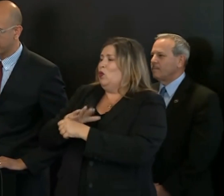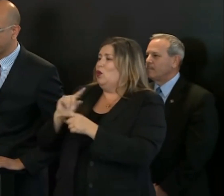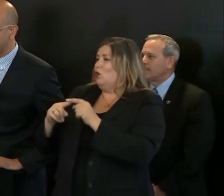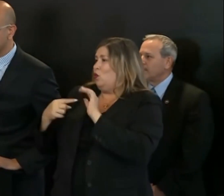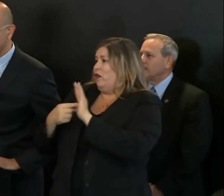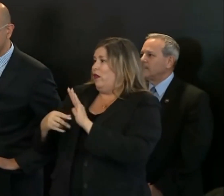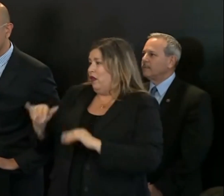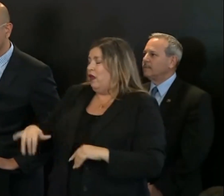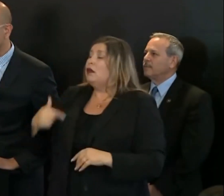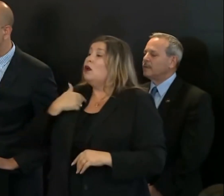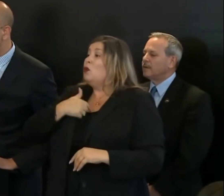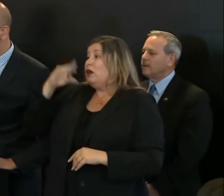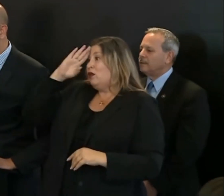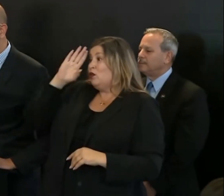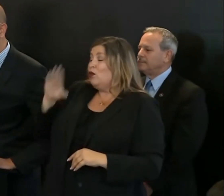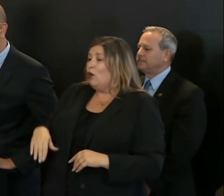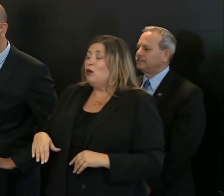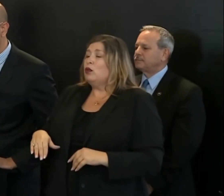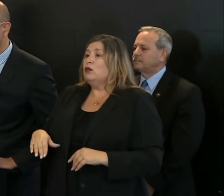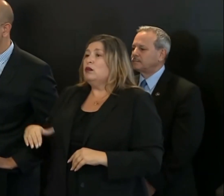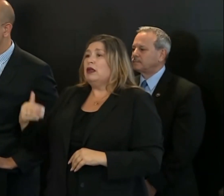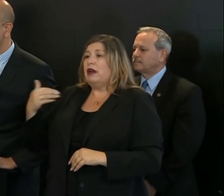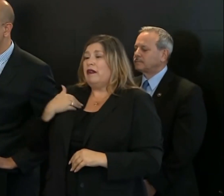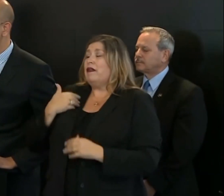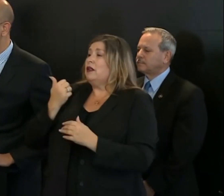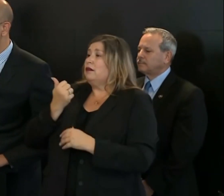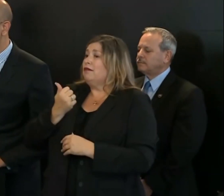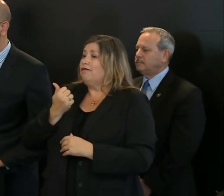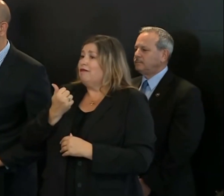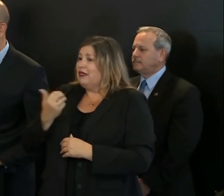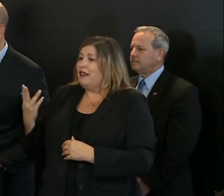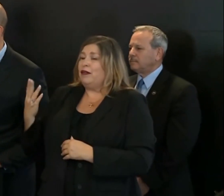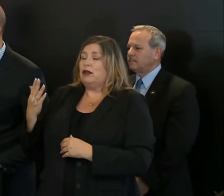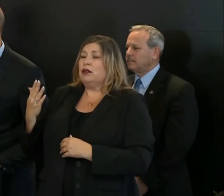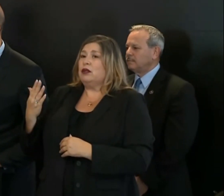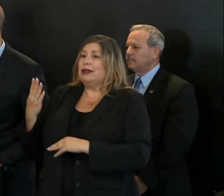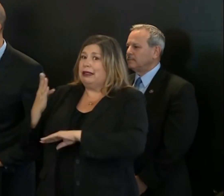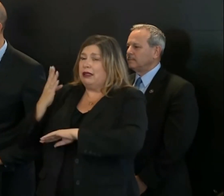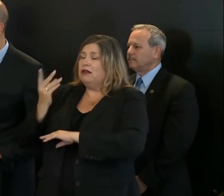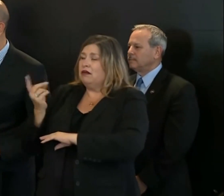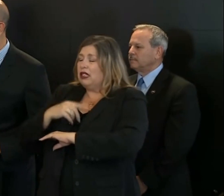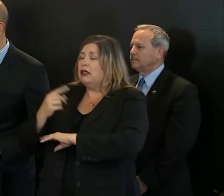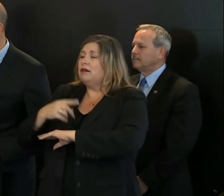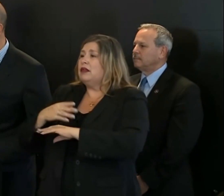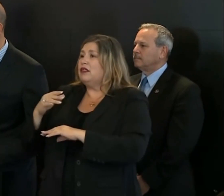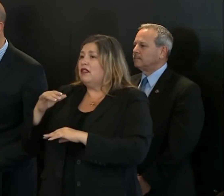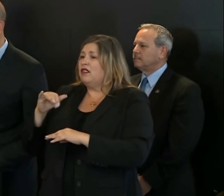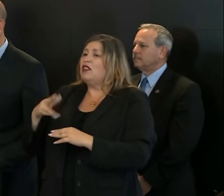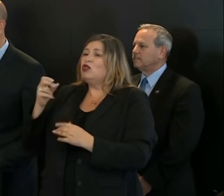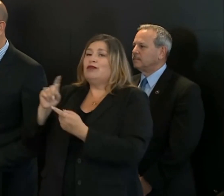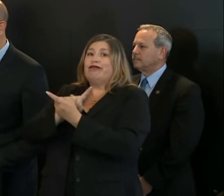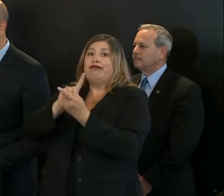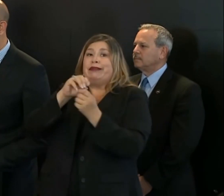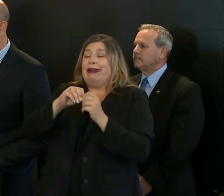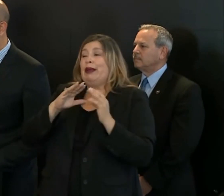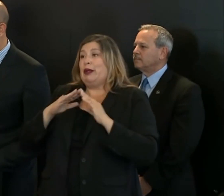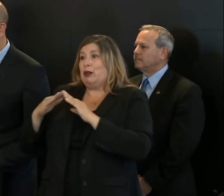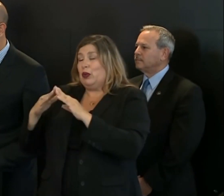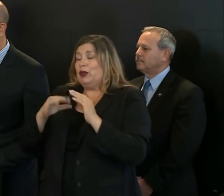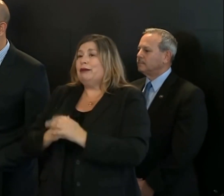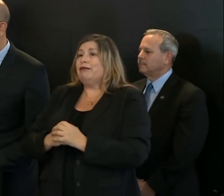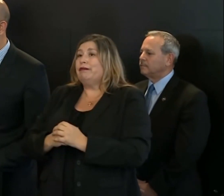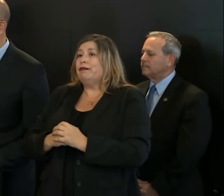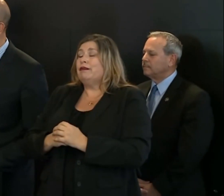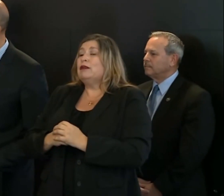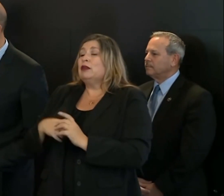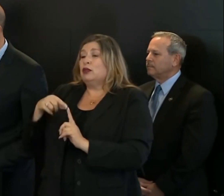reveal that. We know that there were a number of days that she was in her community and